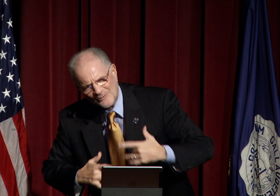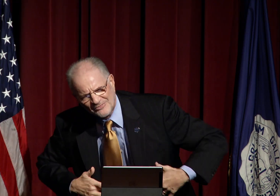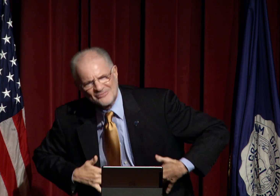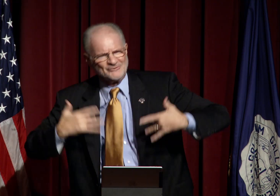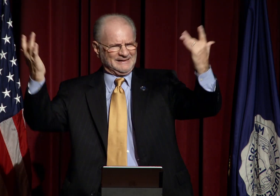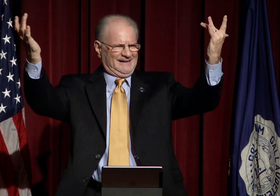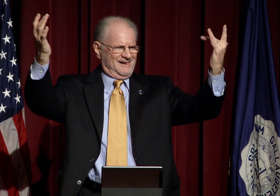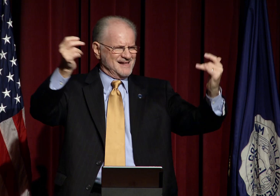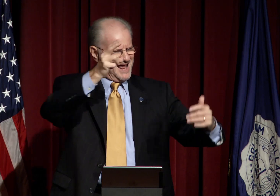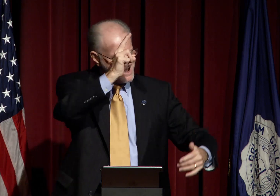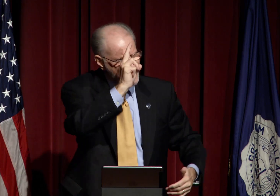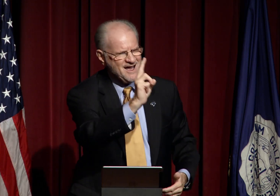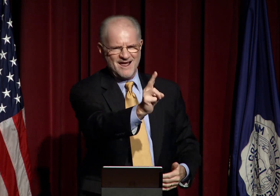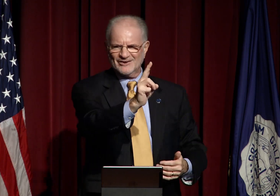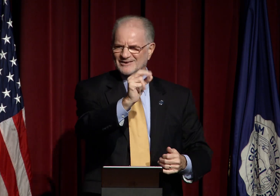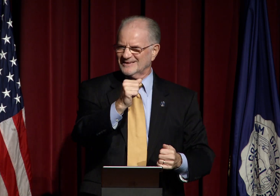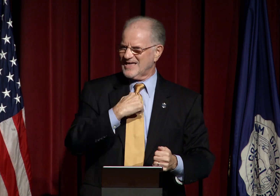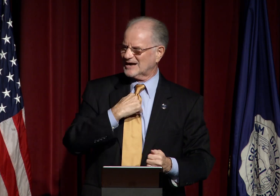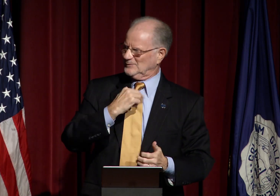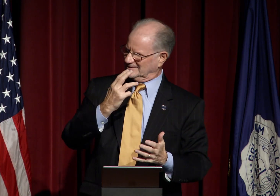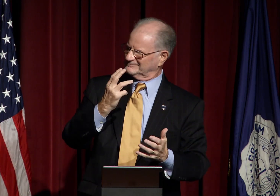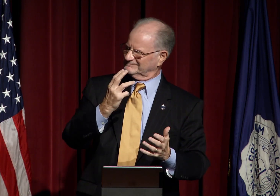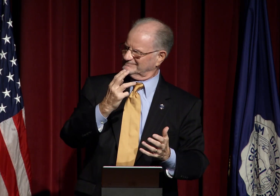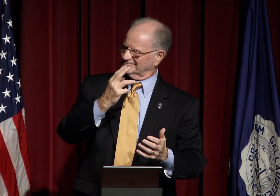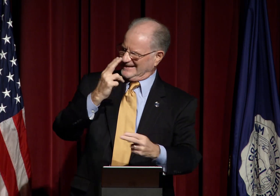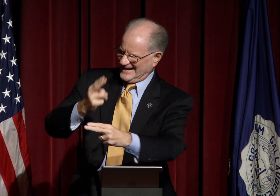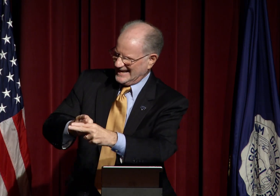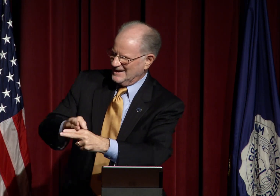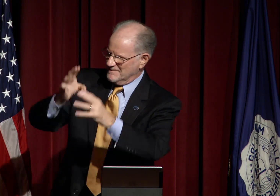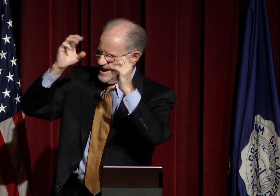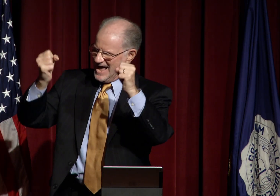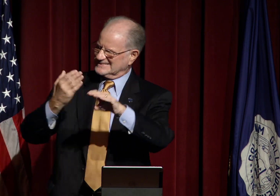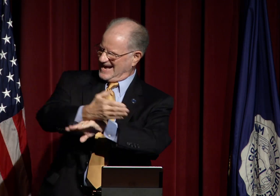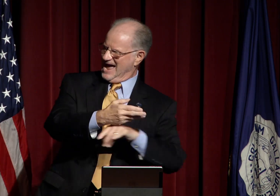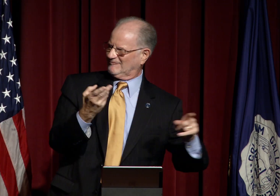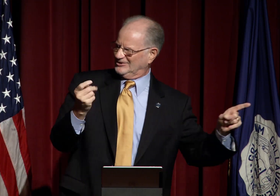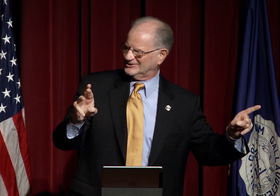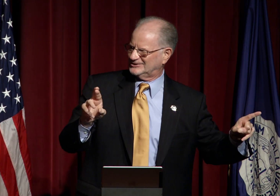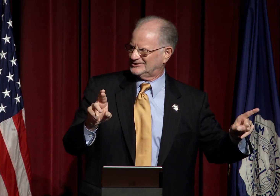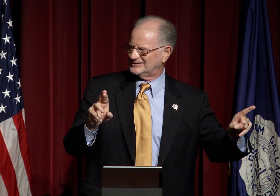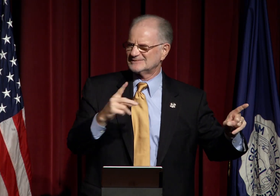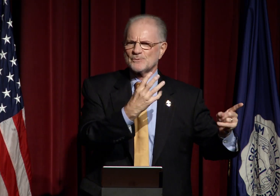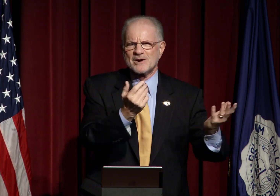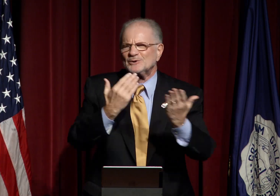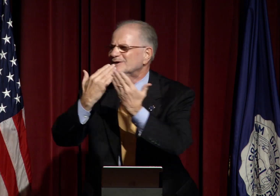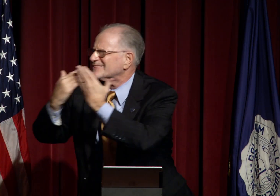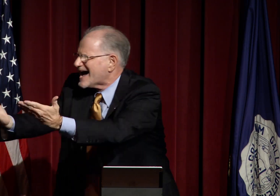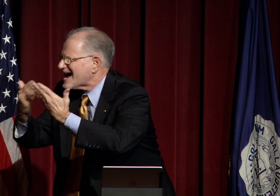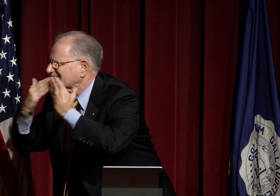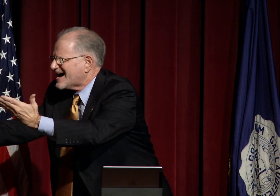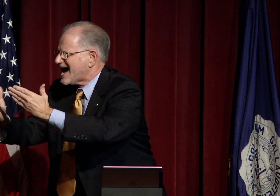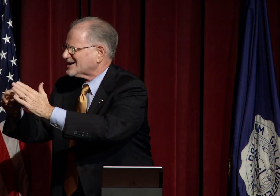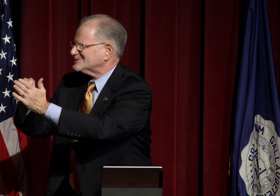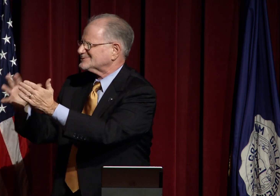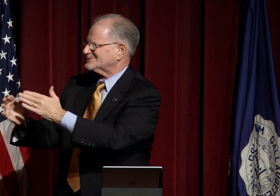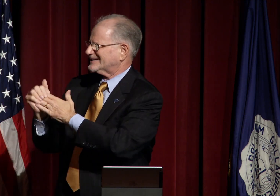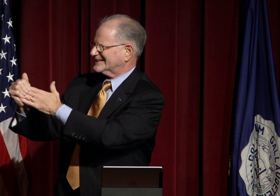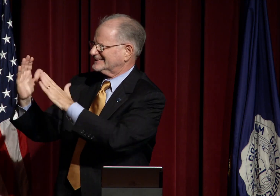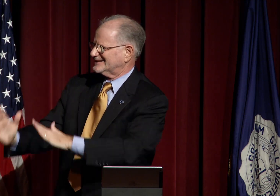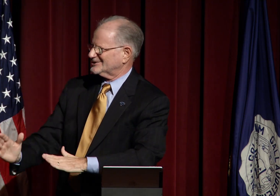was delighted and honored by the naming of this bison for her, and extends her thanks